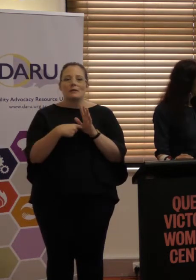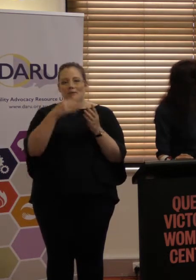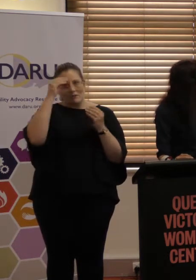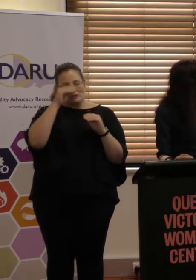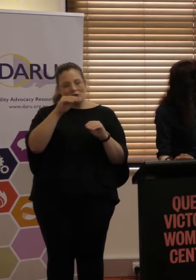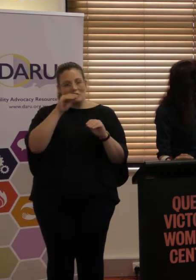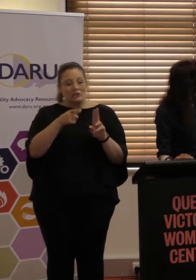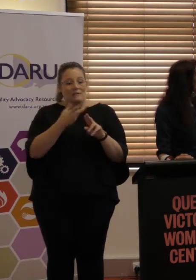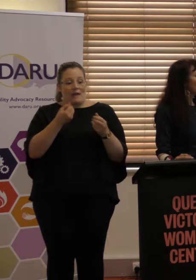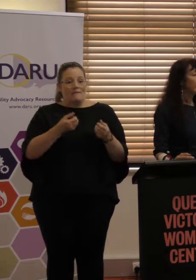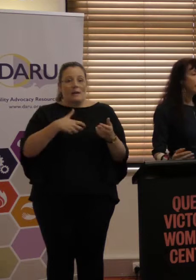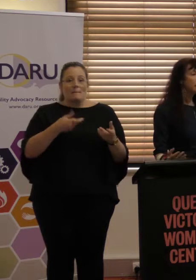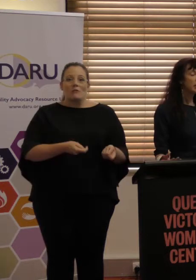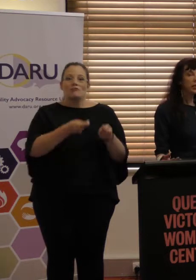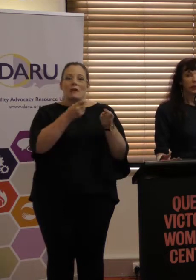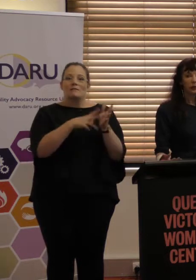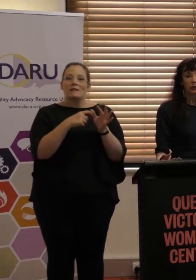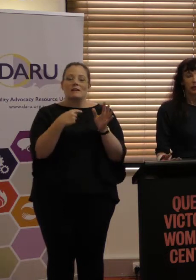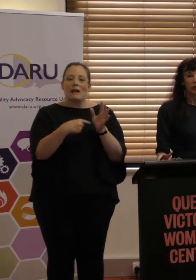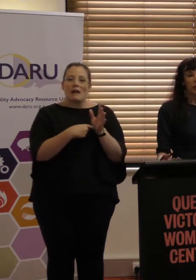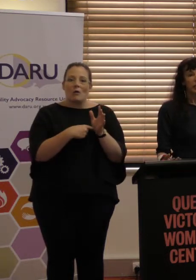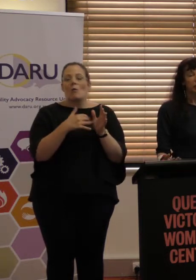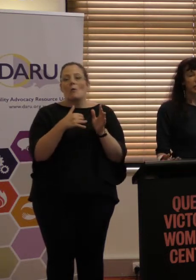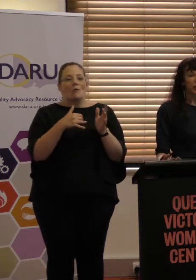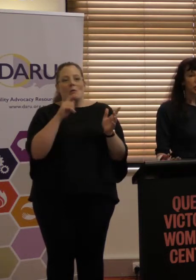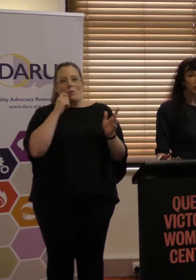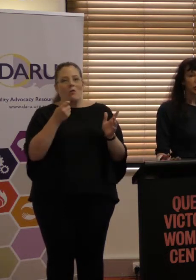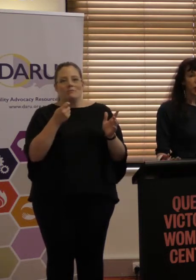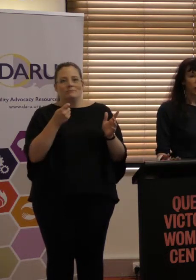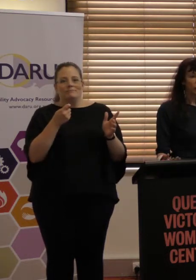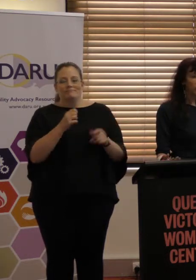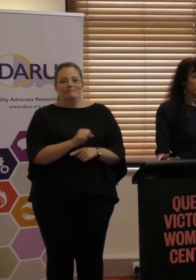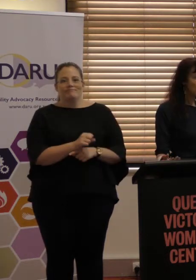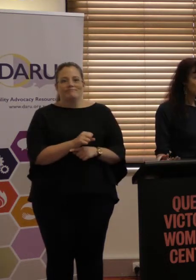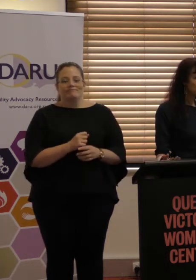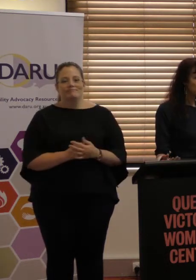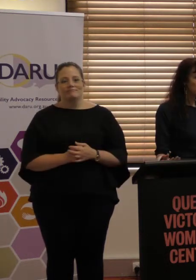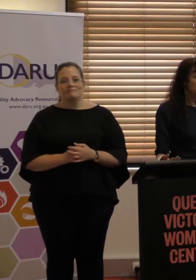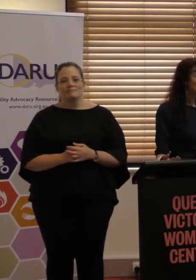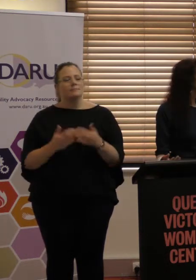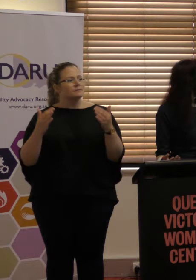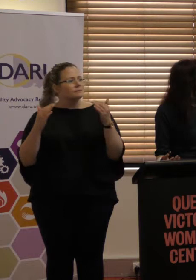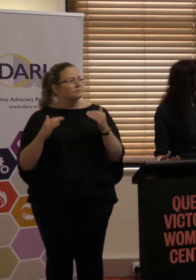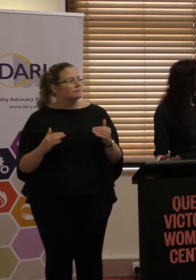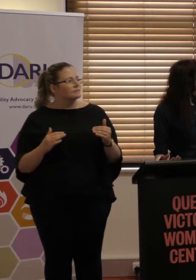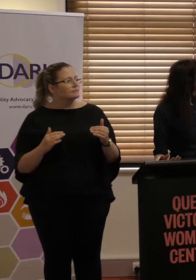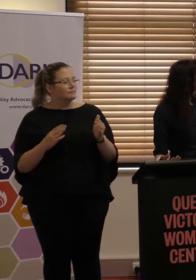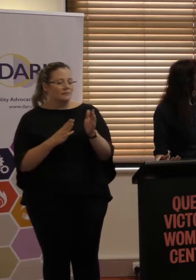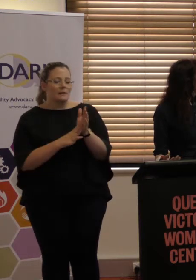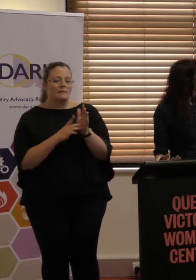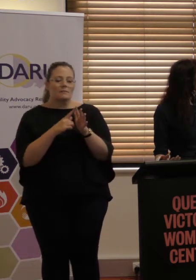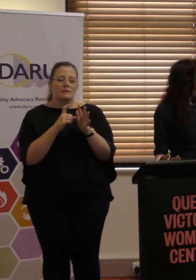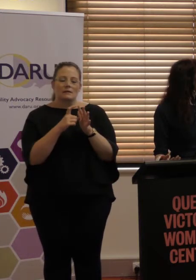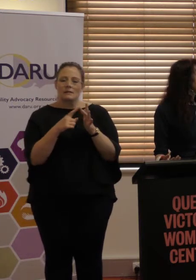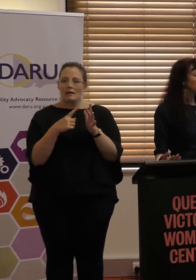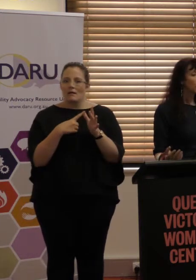Commission. We have media. Media is actually quite helpful sometimes in